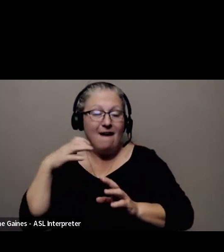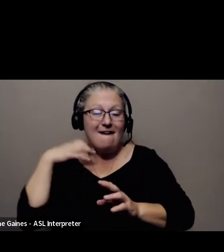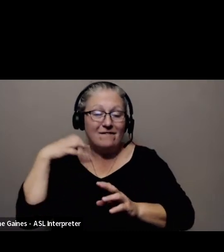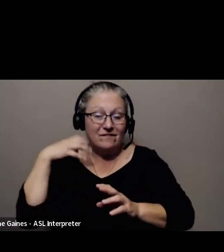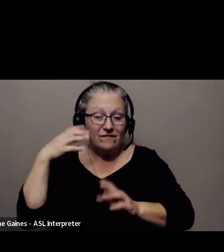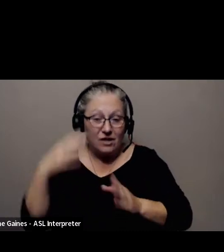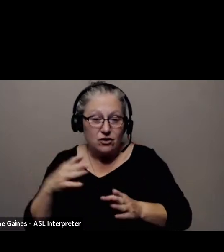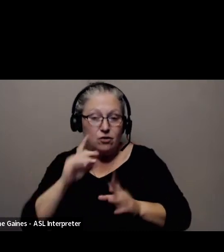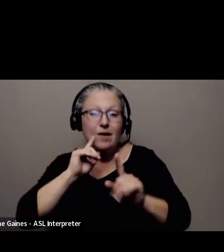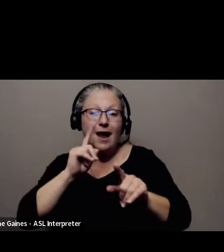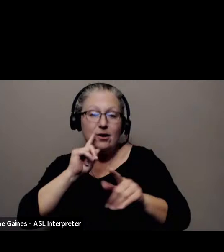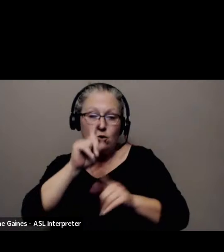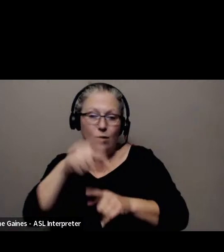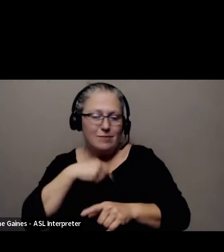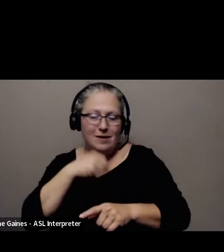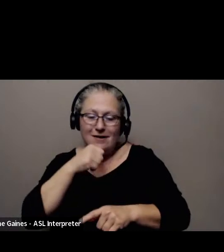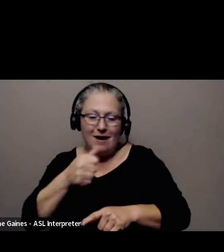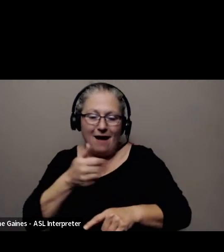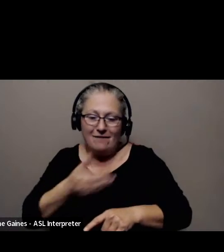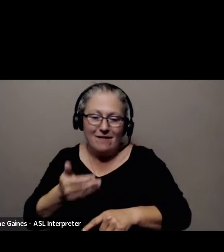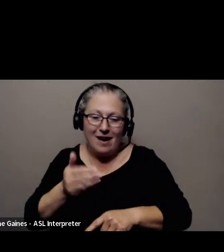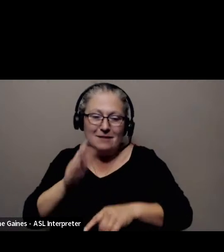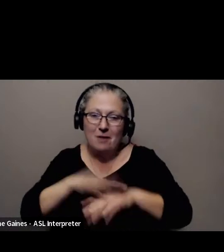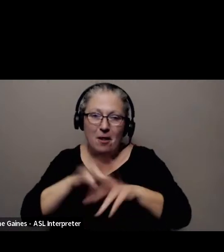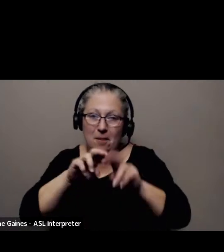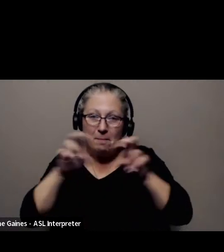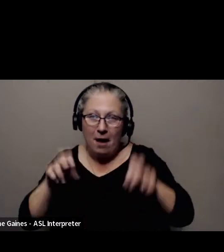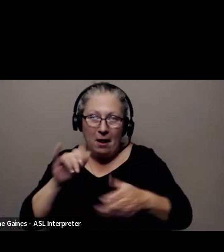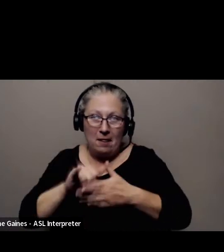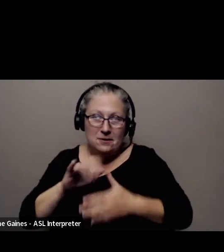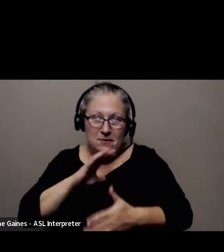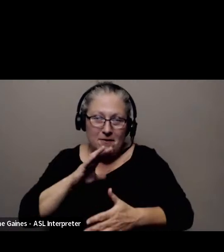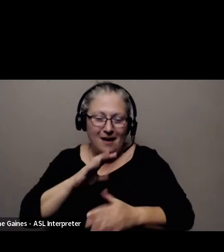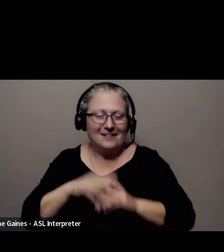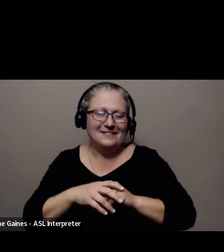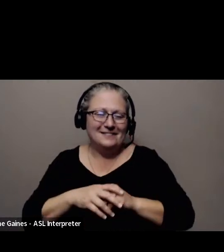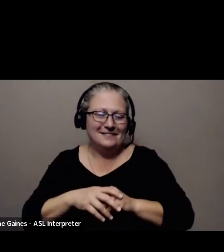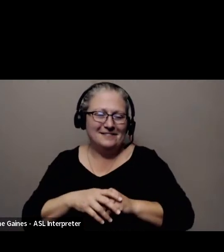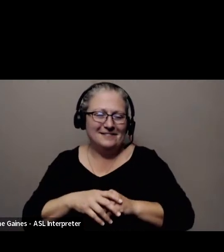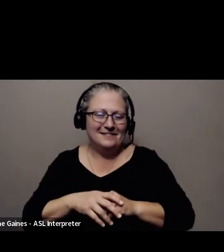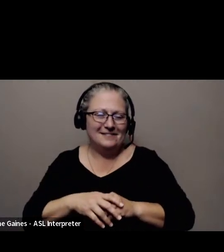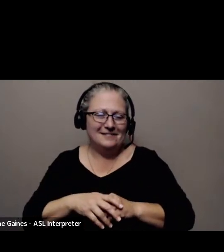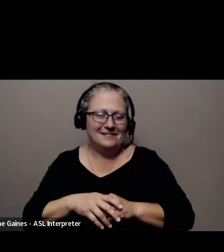questions, and I was not invited to be on the panel, but that's okay.